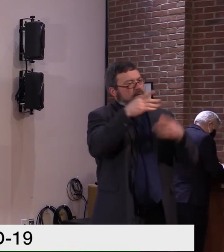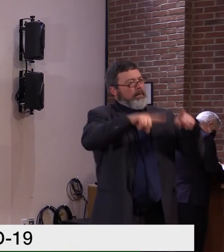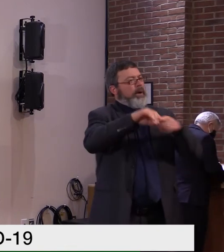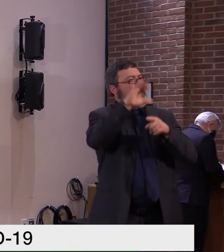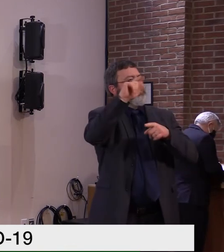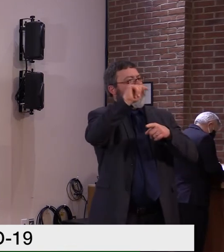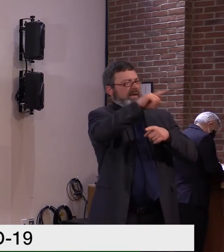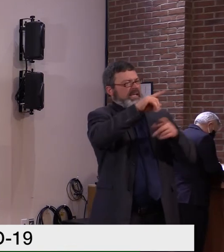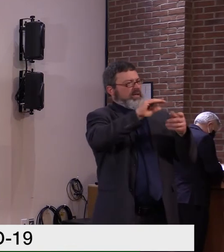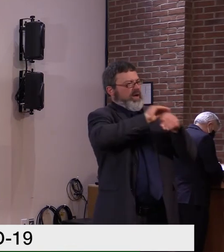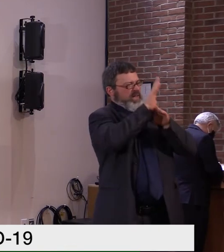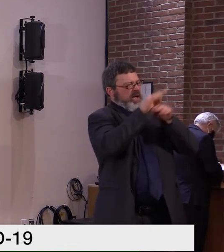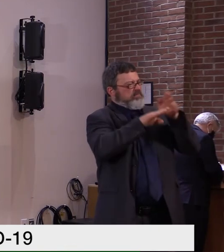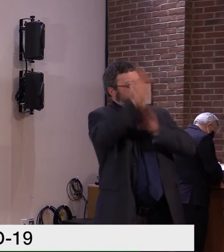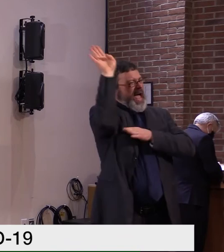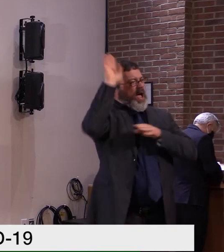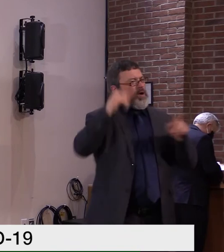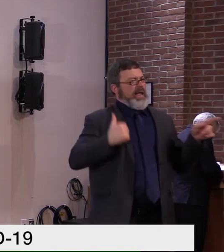Thank you so much.